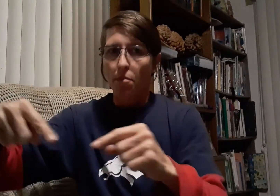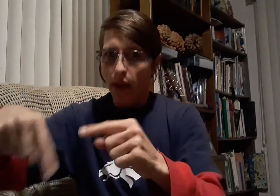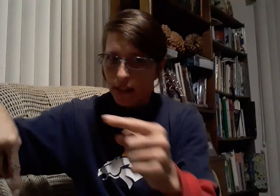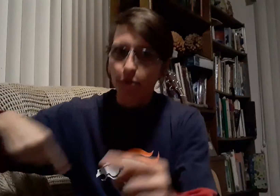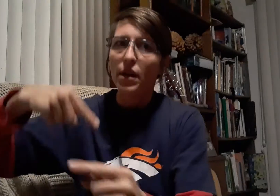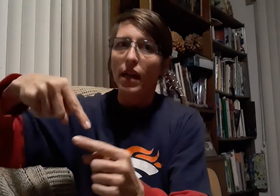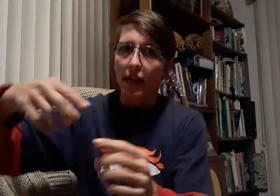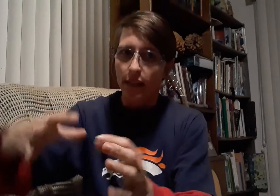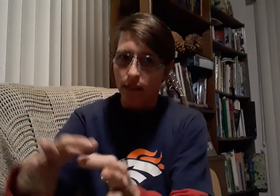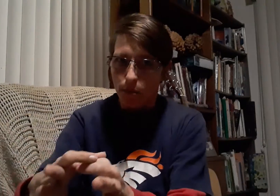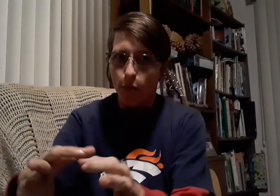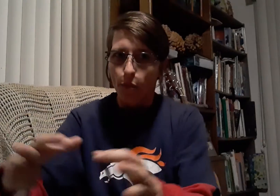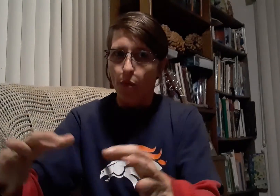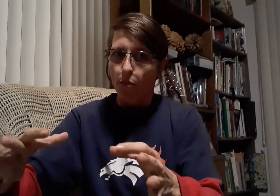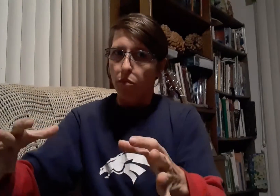makes rings,